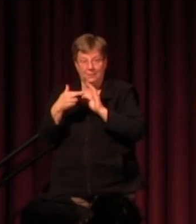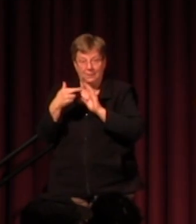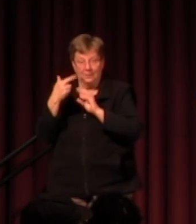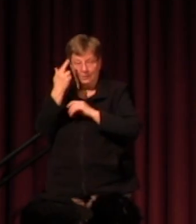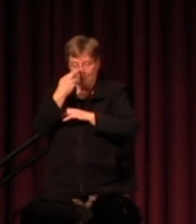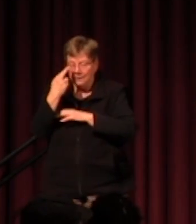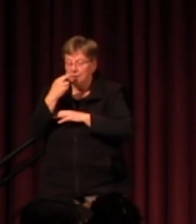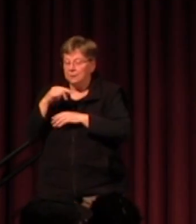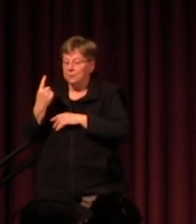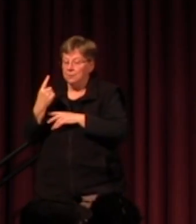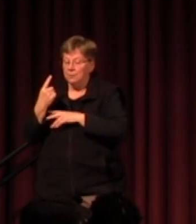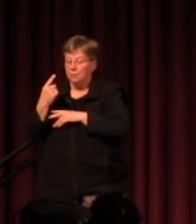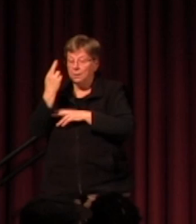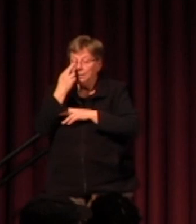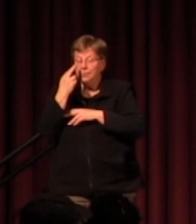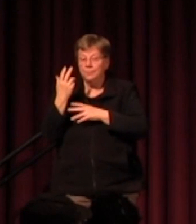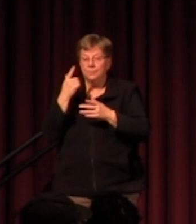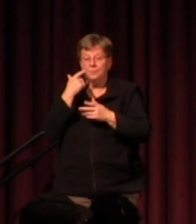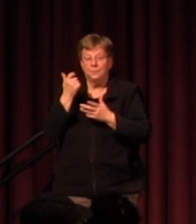being